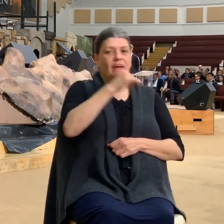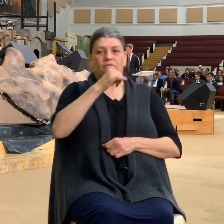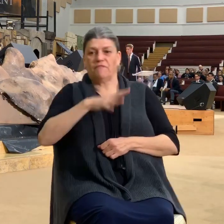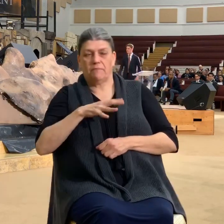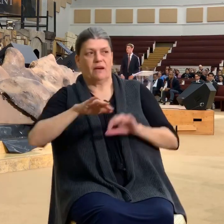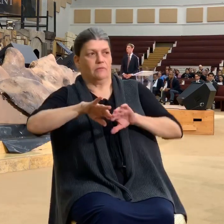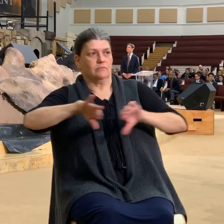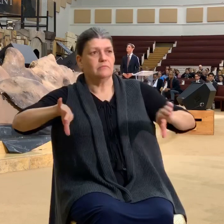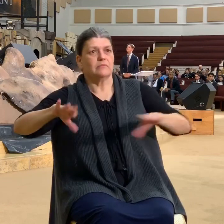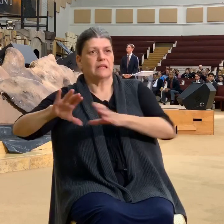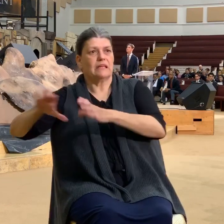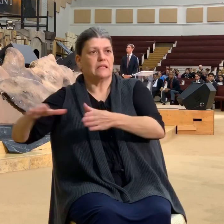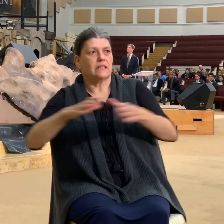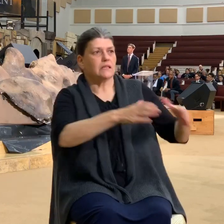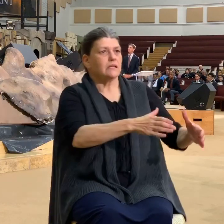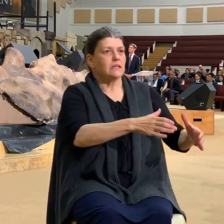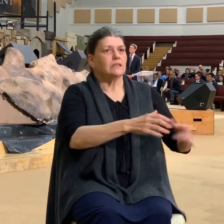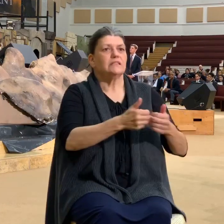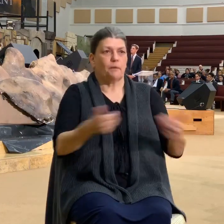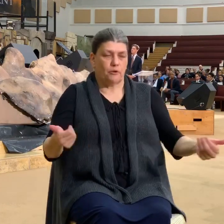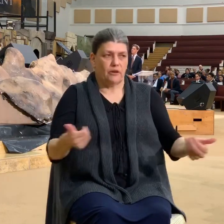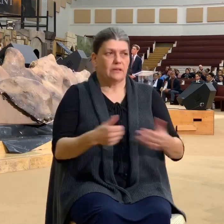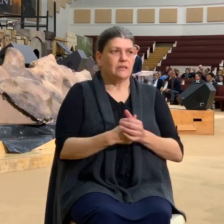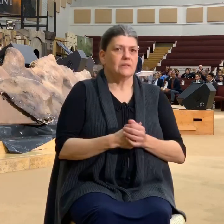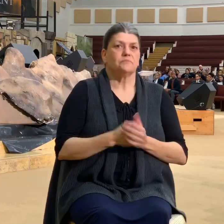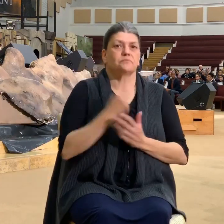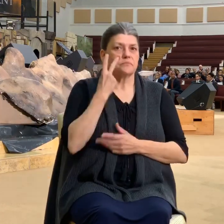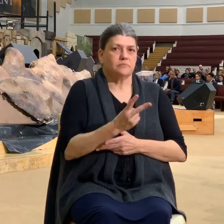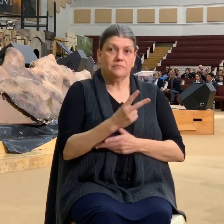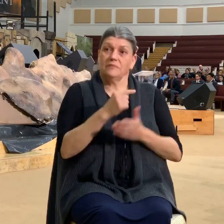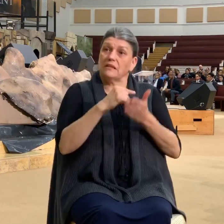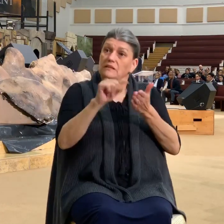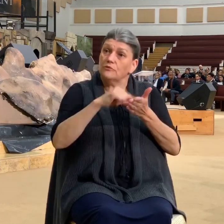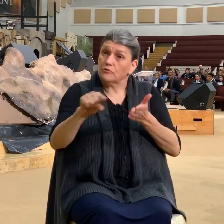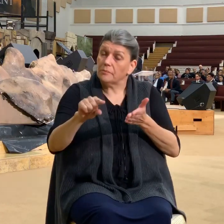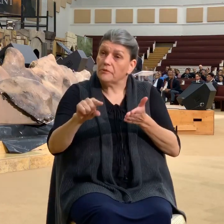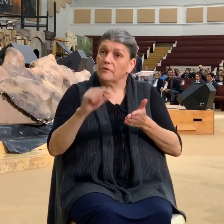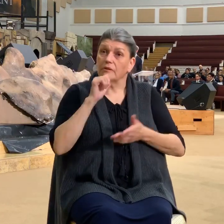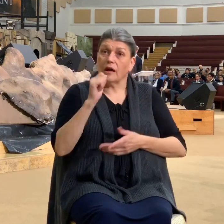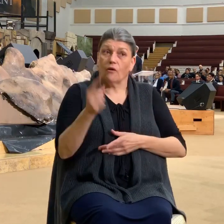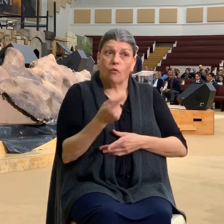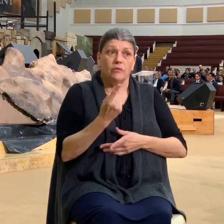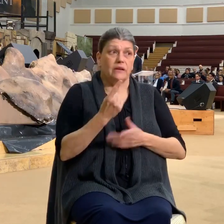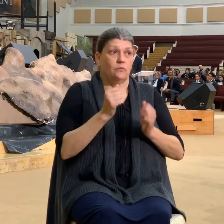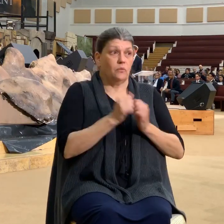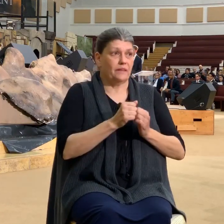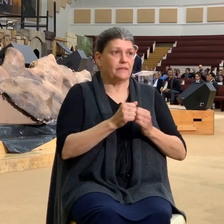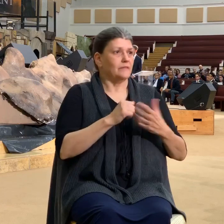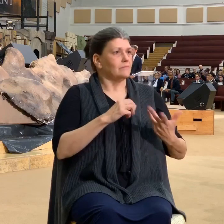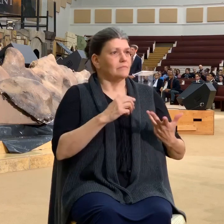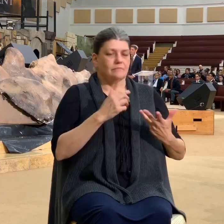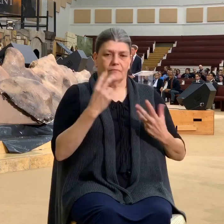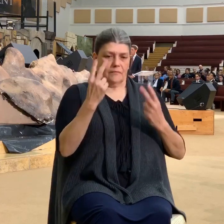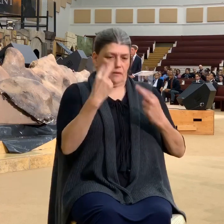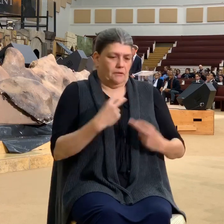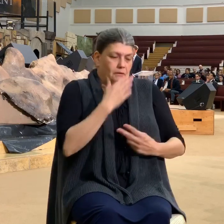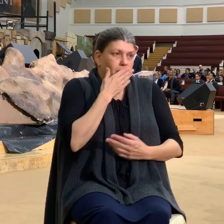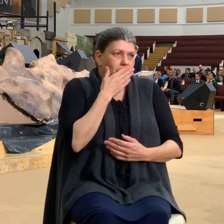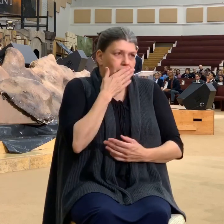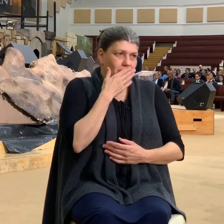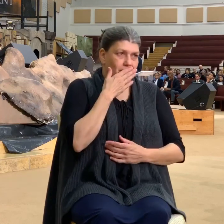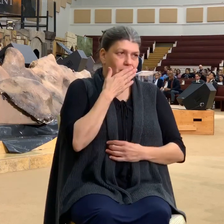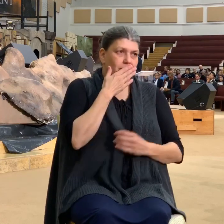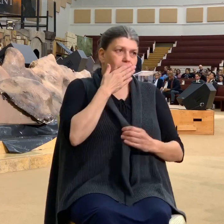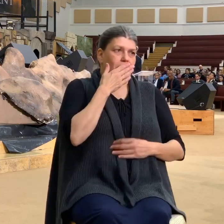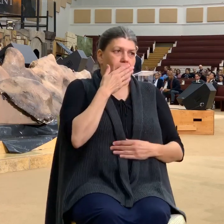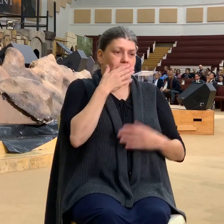ways that we see this in Scripture is not only through attire, but God did that with the hair. He made it that way on